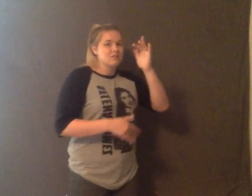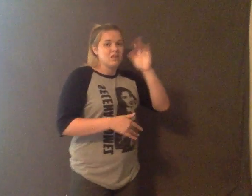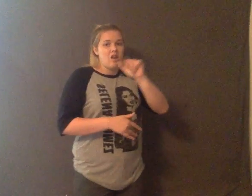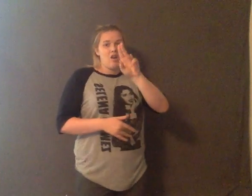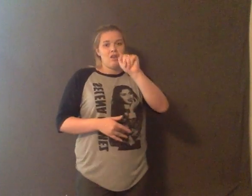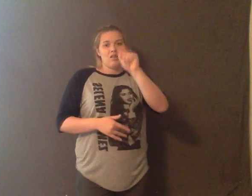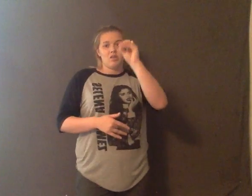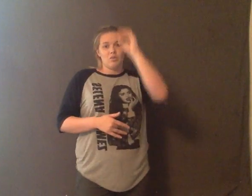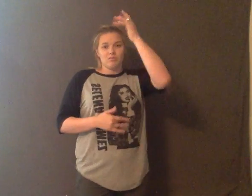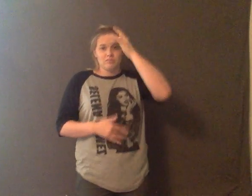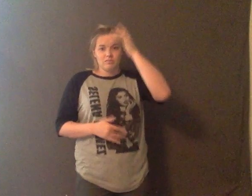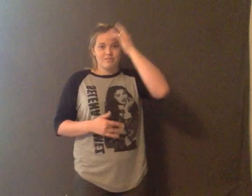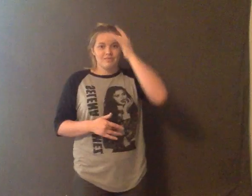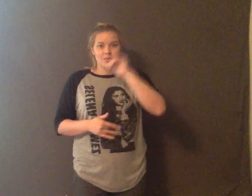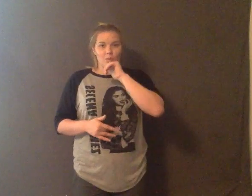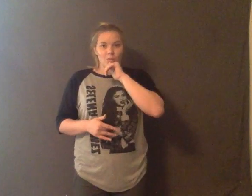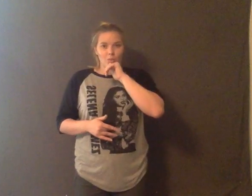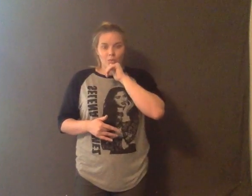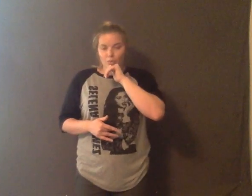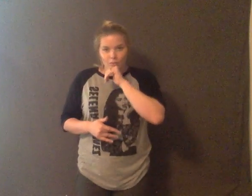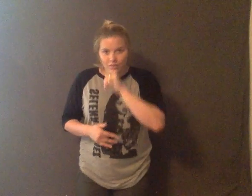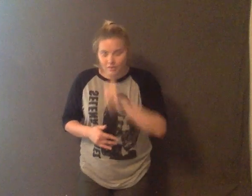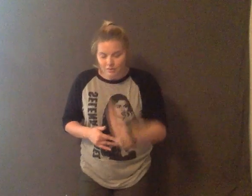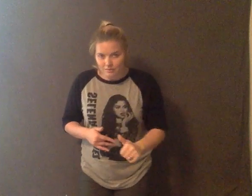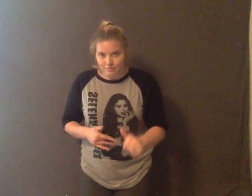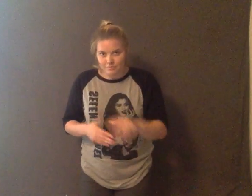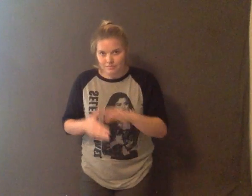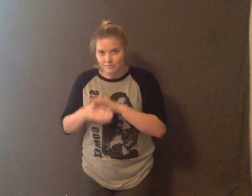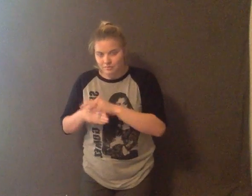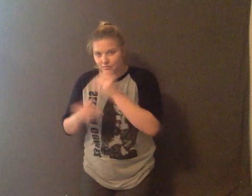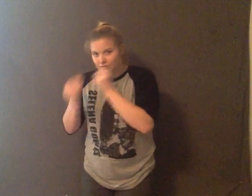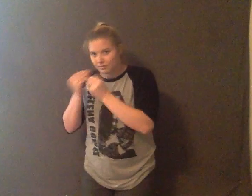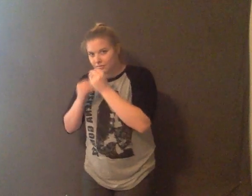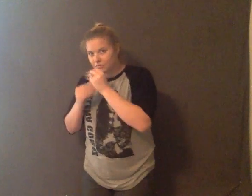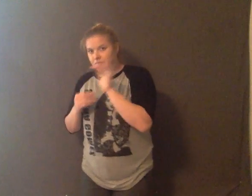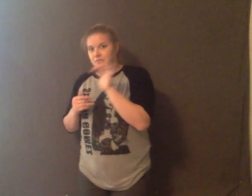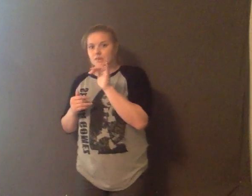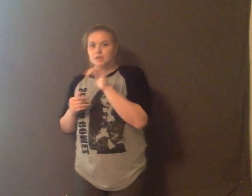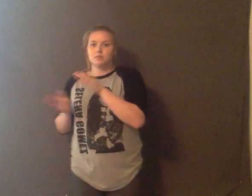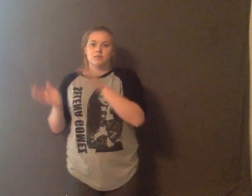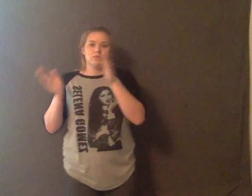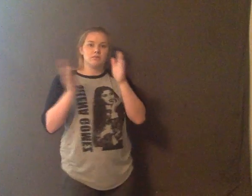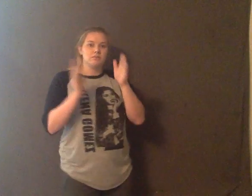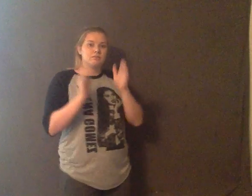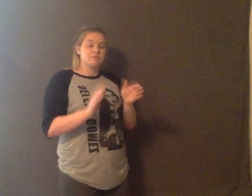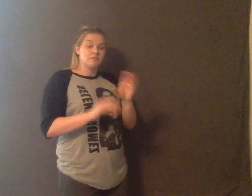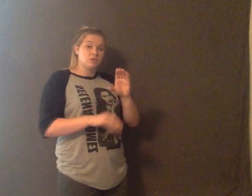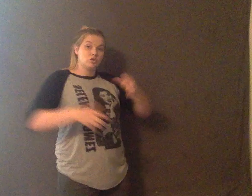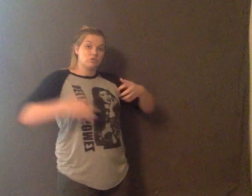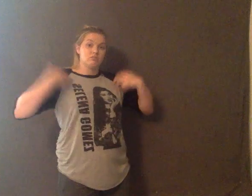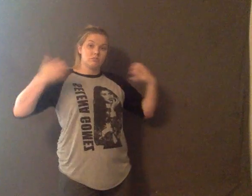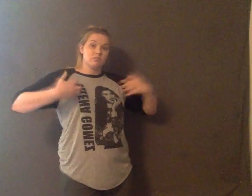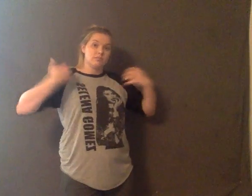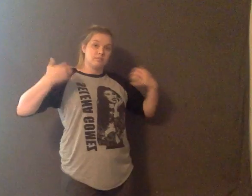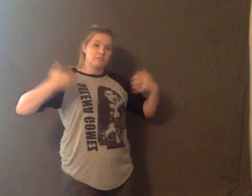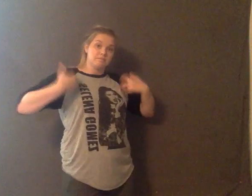are not carnivorous apes. Humans' closest living relatives are chimps, who get 97% of their calories from plants and the remaining 3% mostly